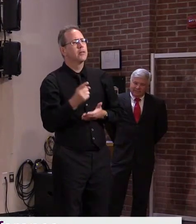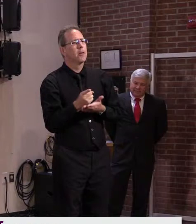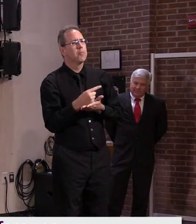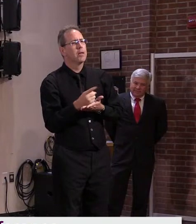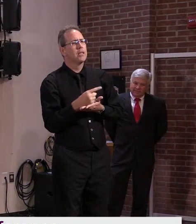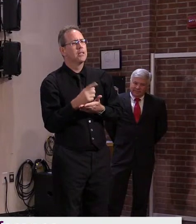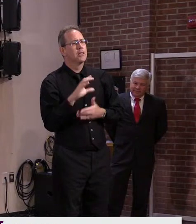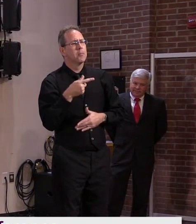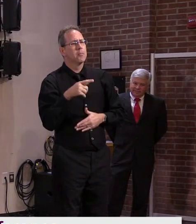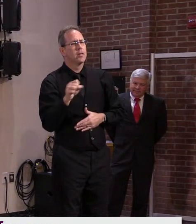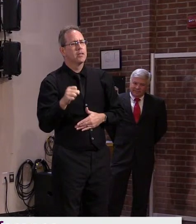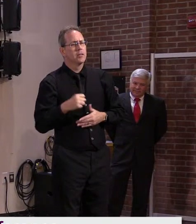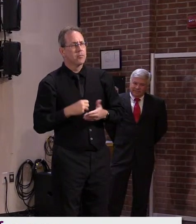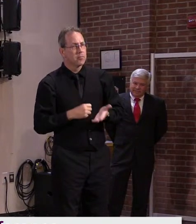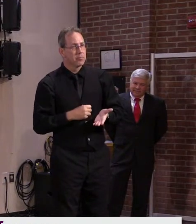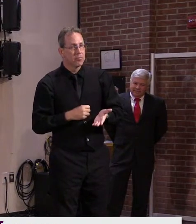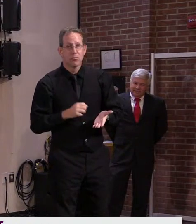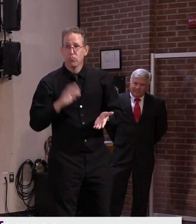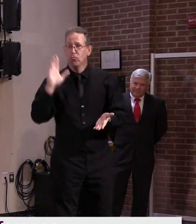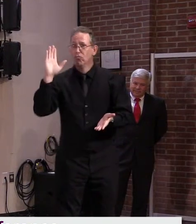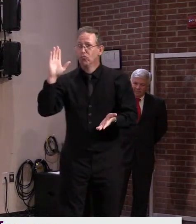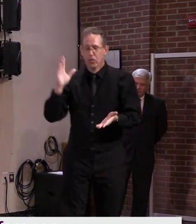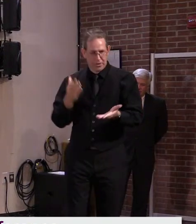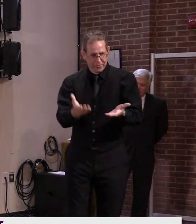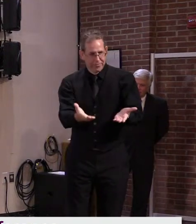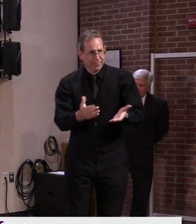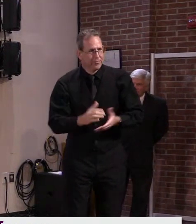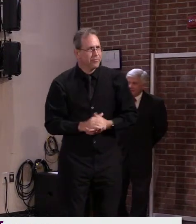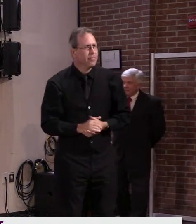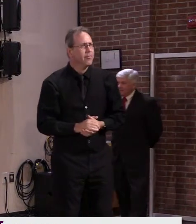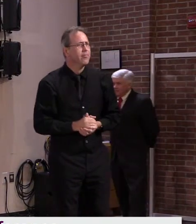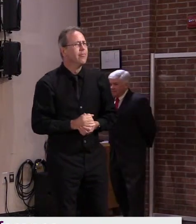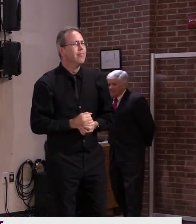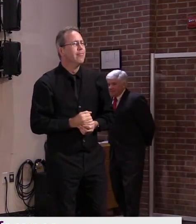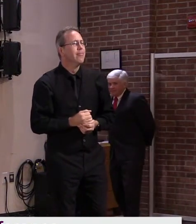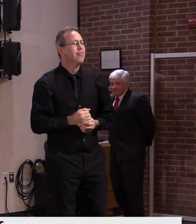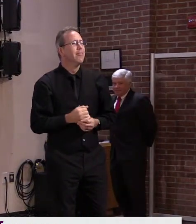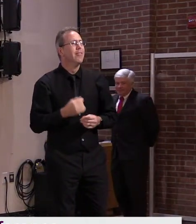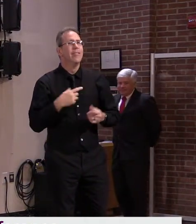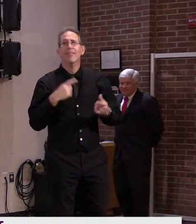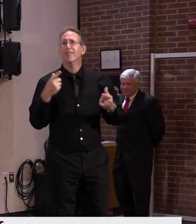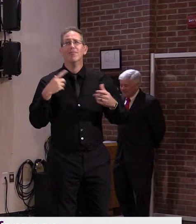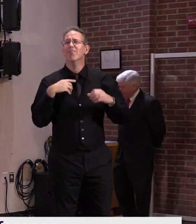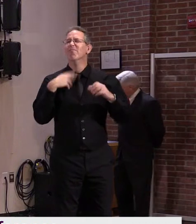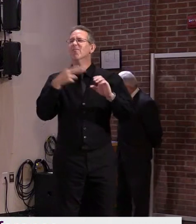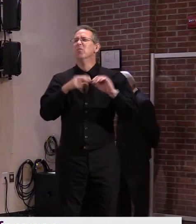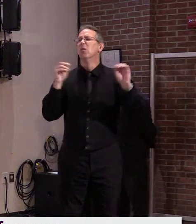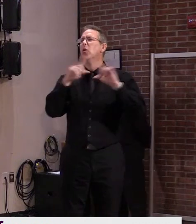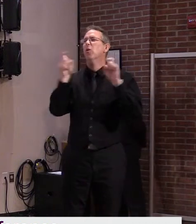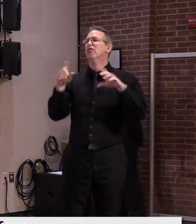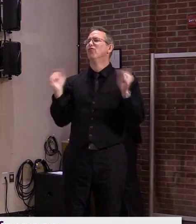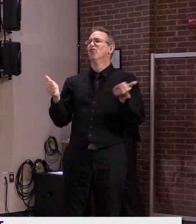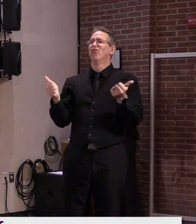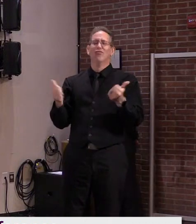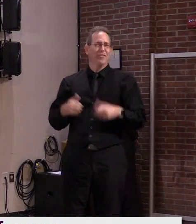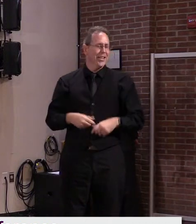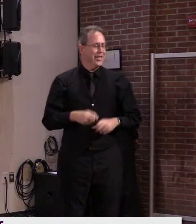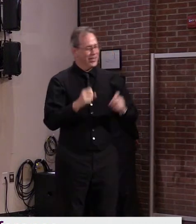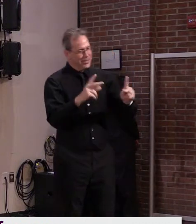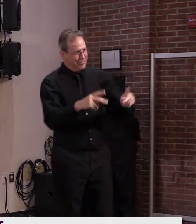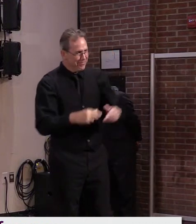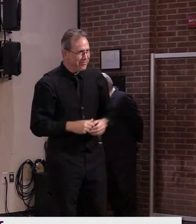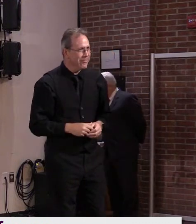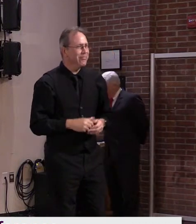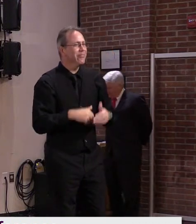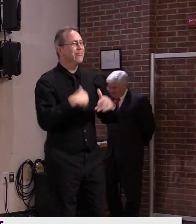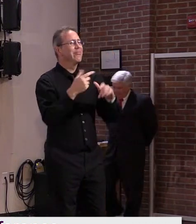I'm joining the party. No questions today. Thank you. Thank you, Tom. Andrew, Caledonian Record.